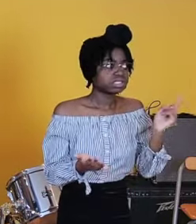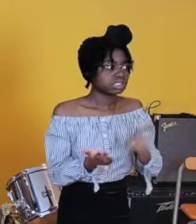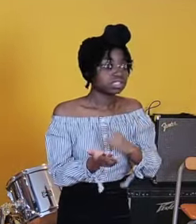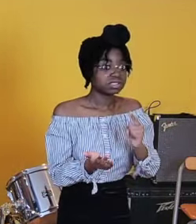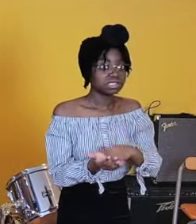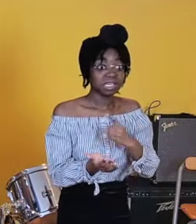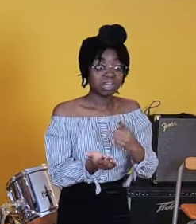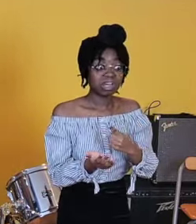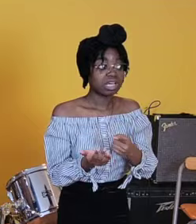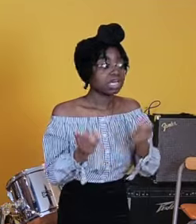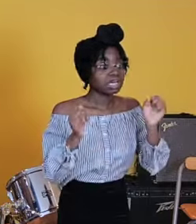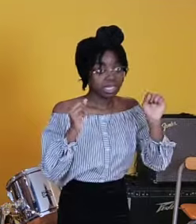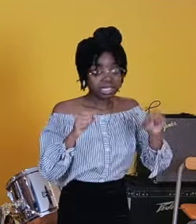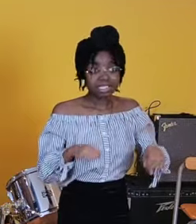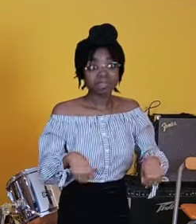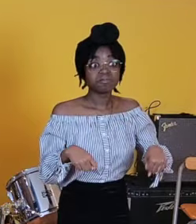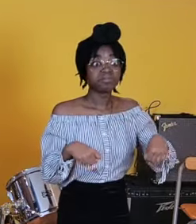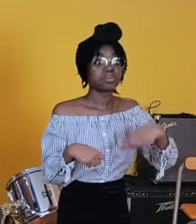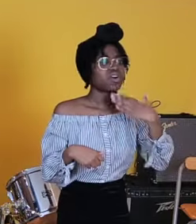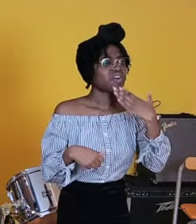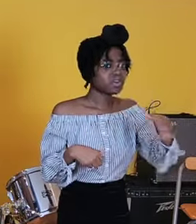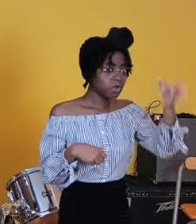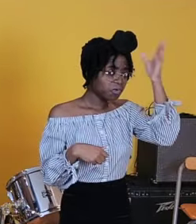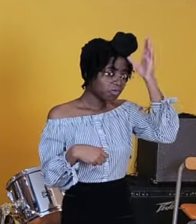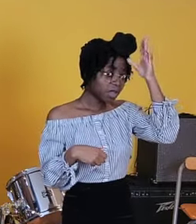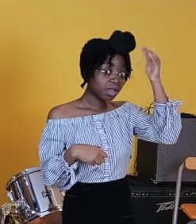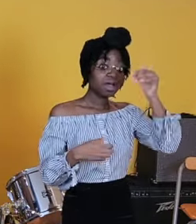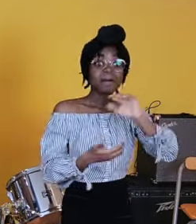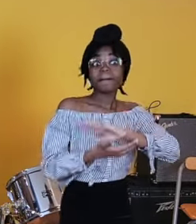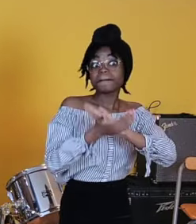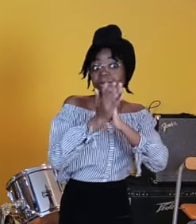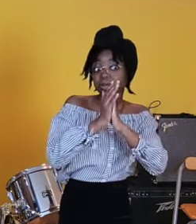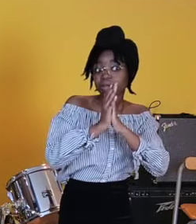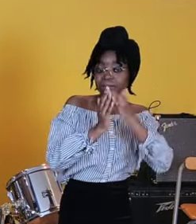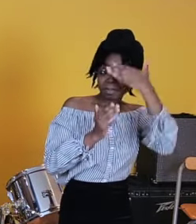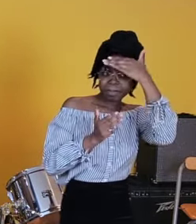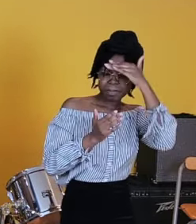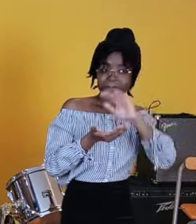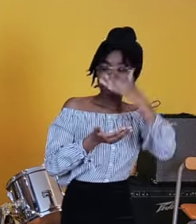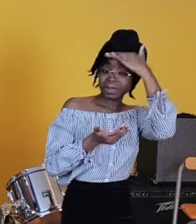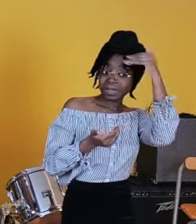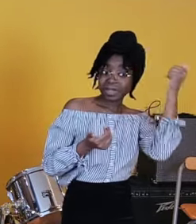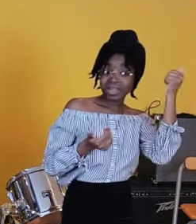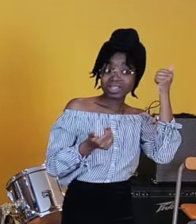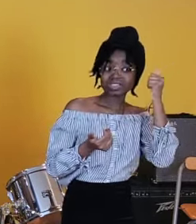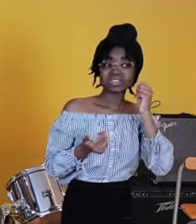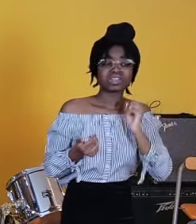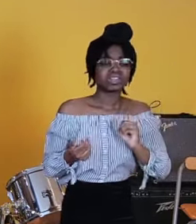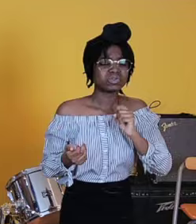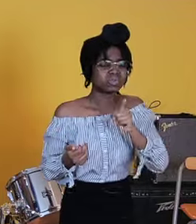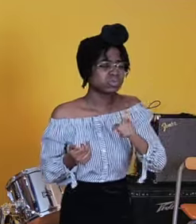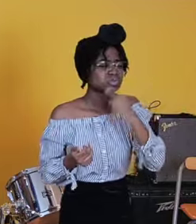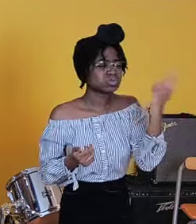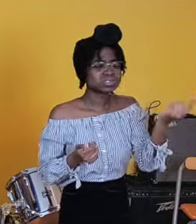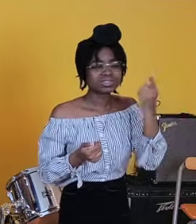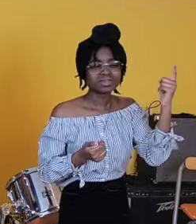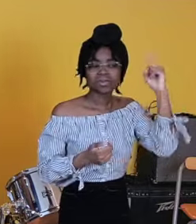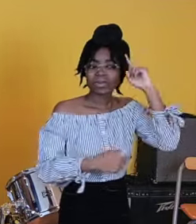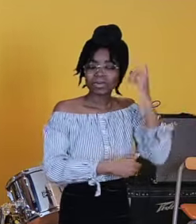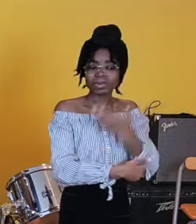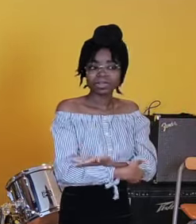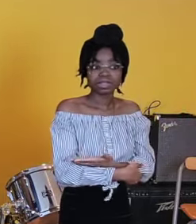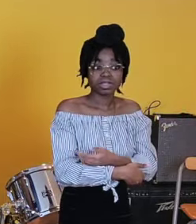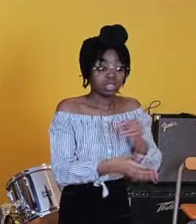you learn from the mistakes of your dad. You learn from the best ways, lifestyle of your dad. You know, you learn things from your dad.